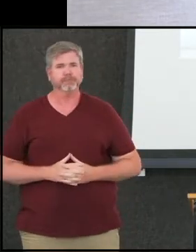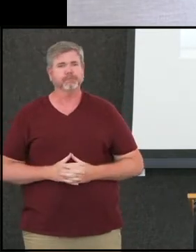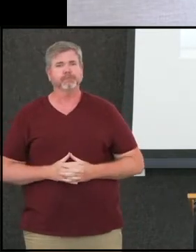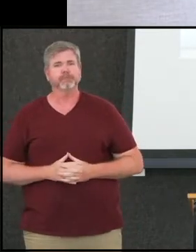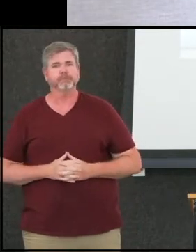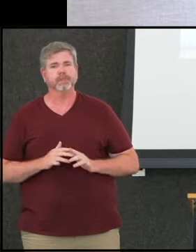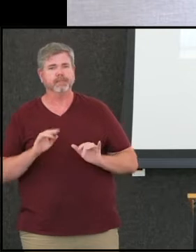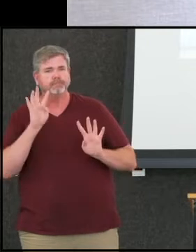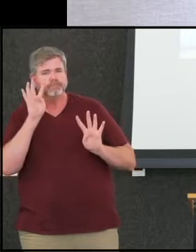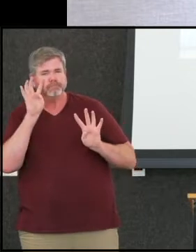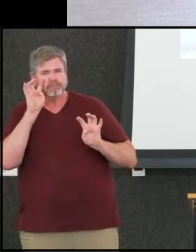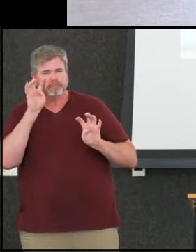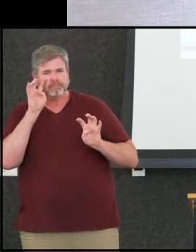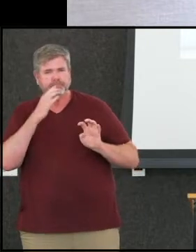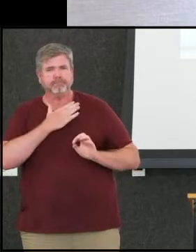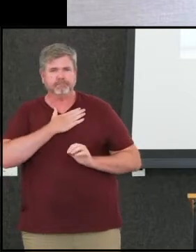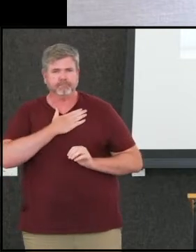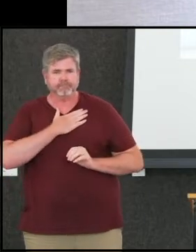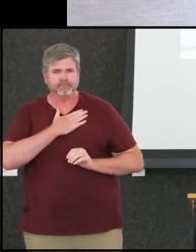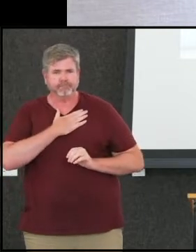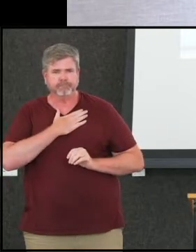change for him.